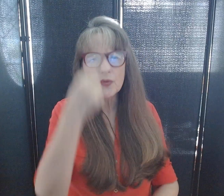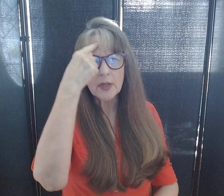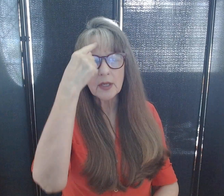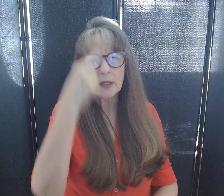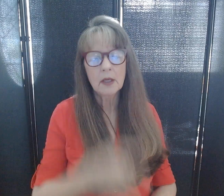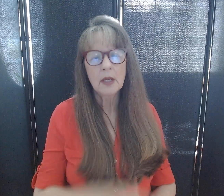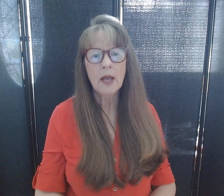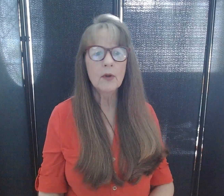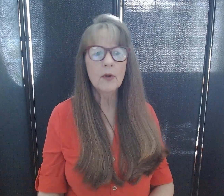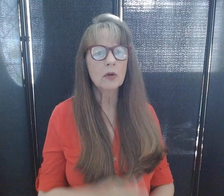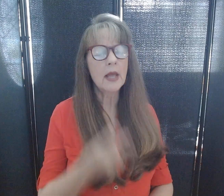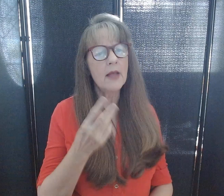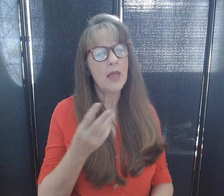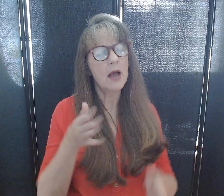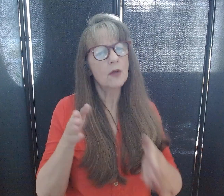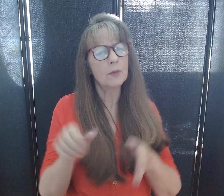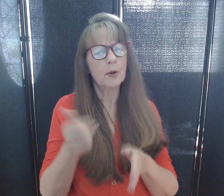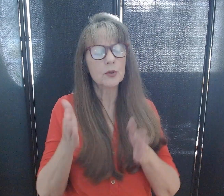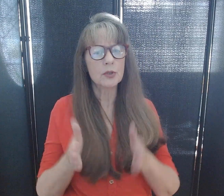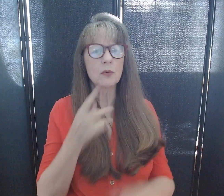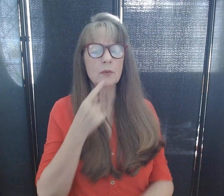think? And that other person's going,